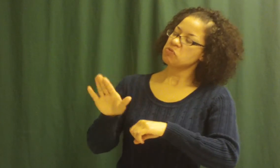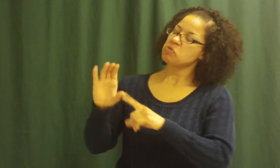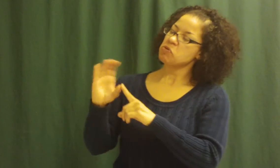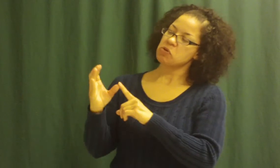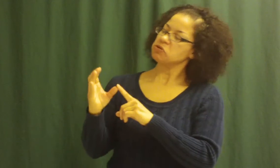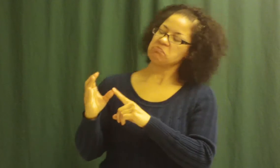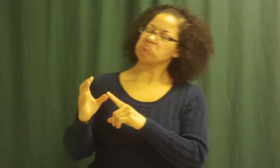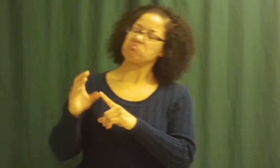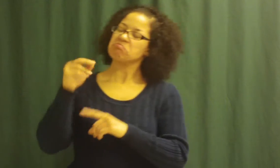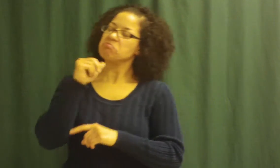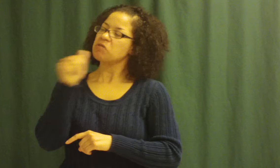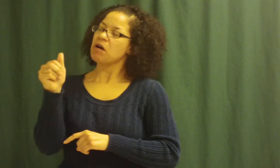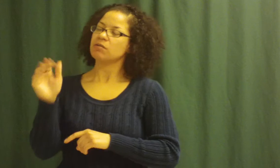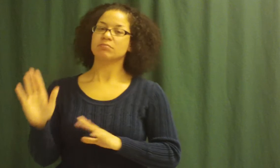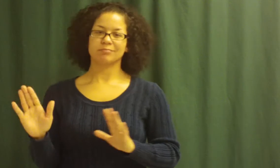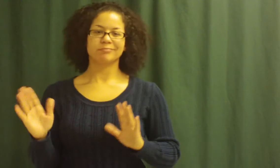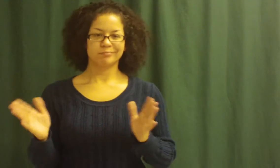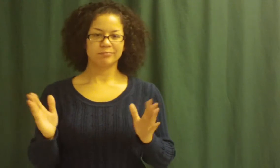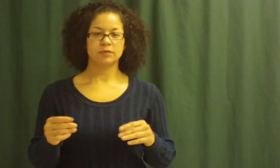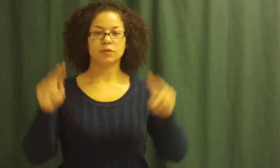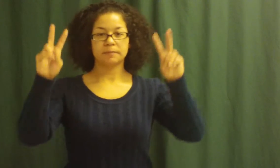Material and non-material cultures.